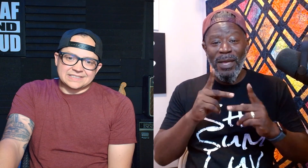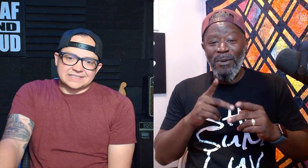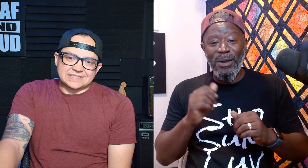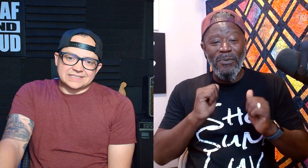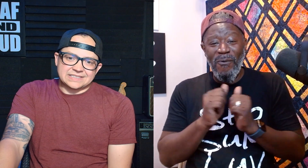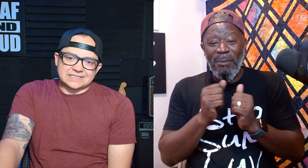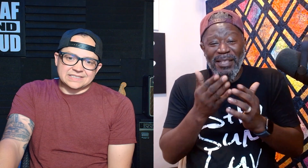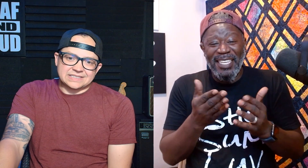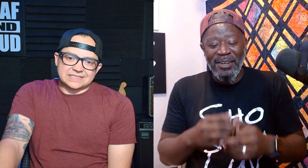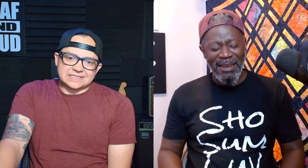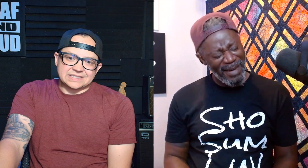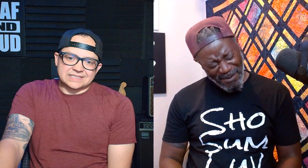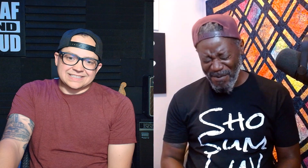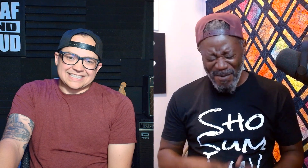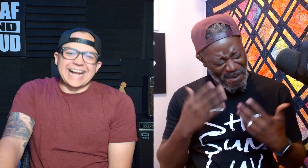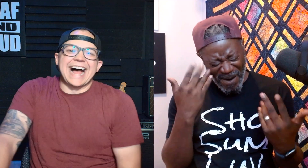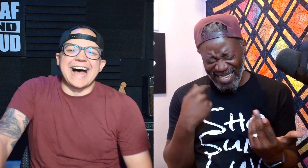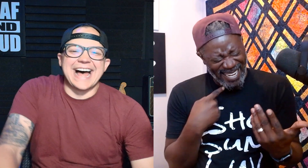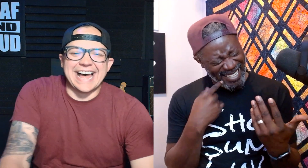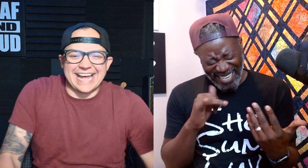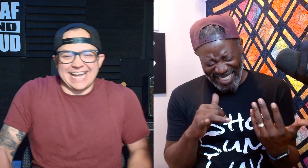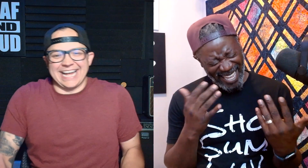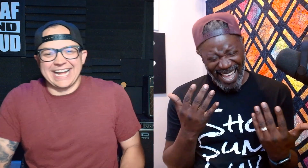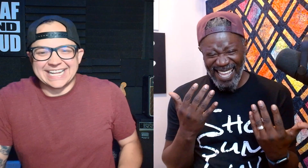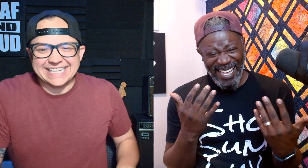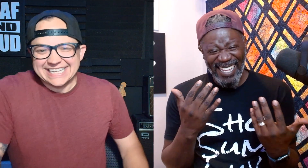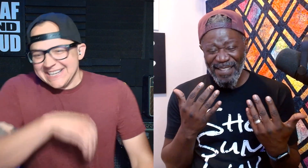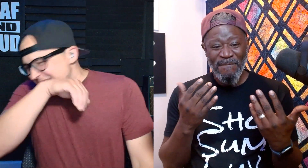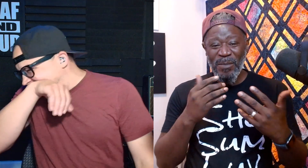deaf people to perform with you. Yeah.